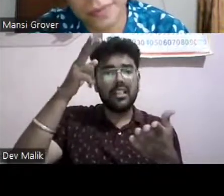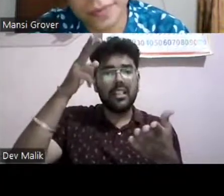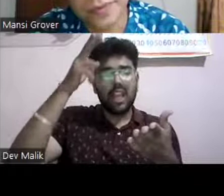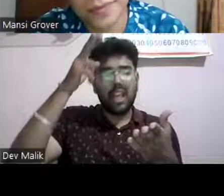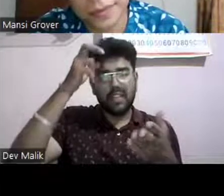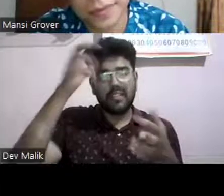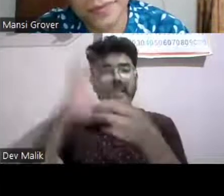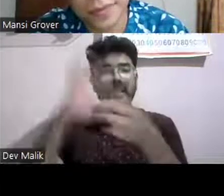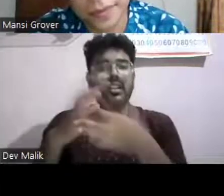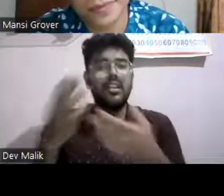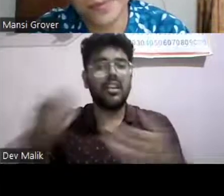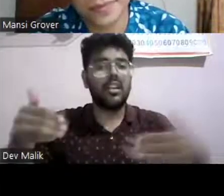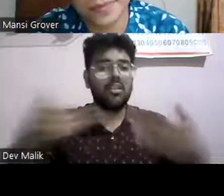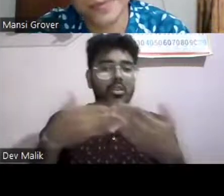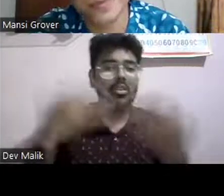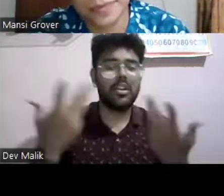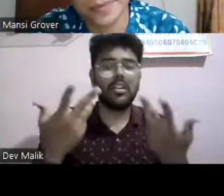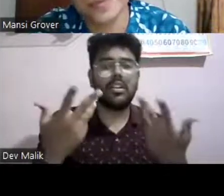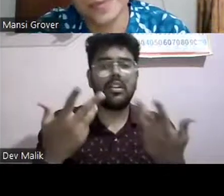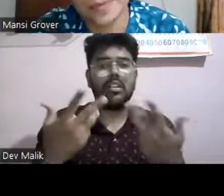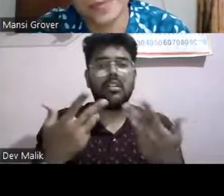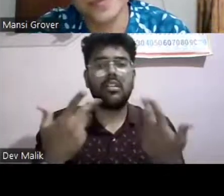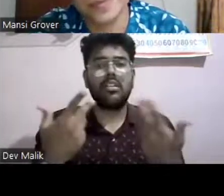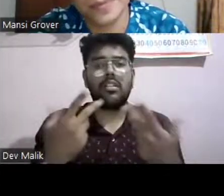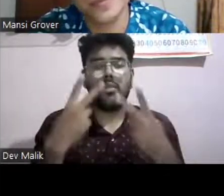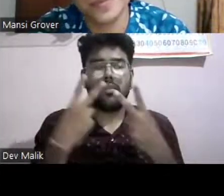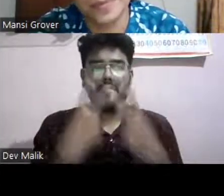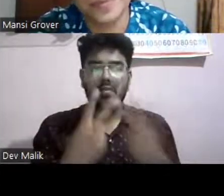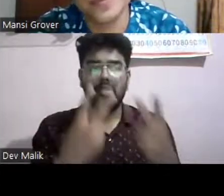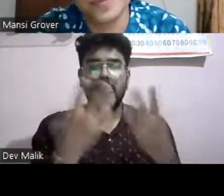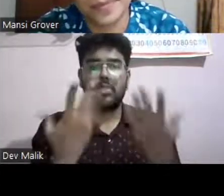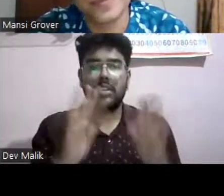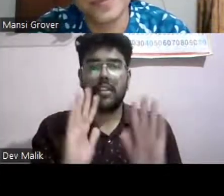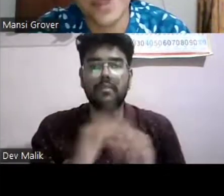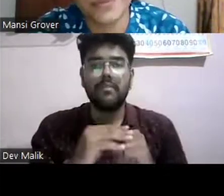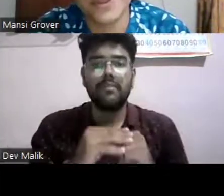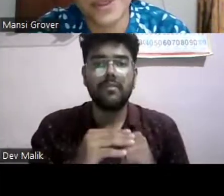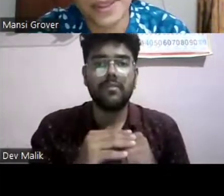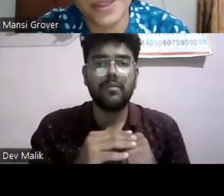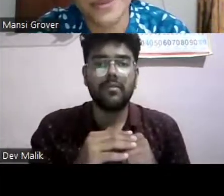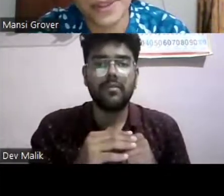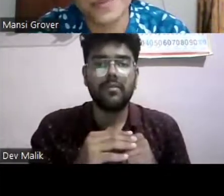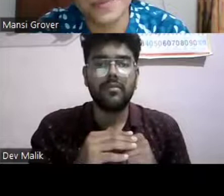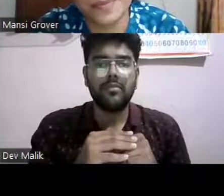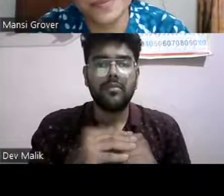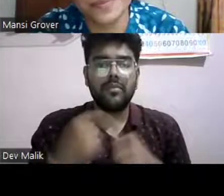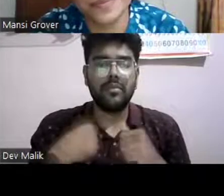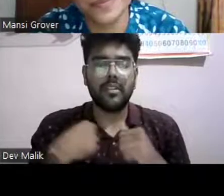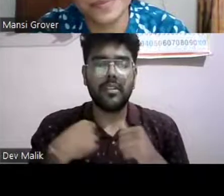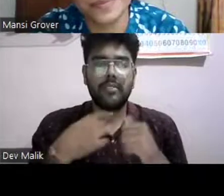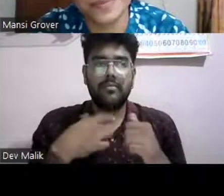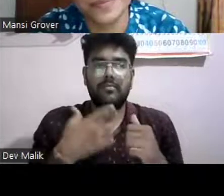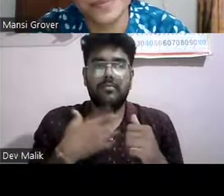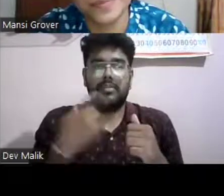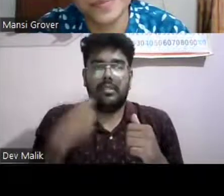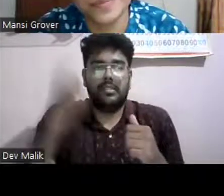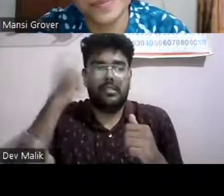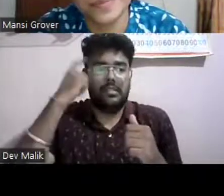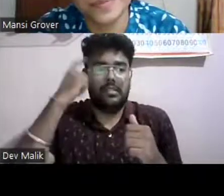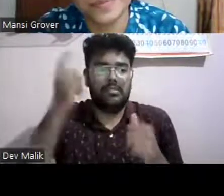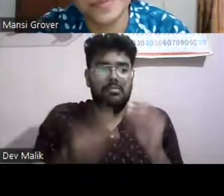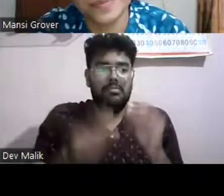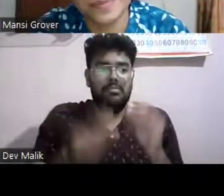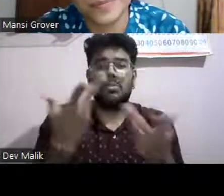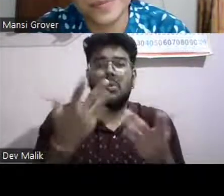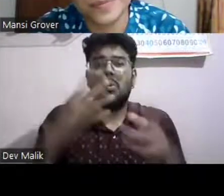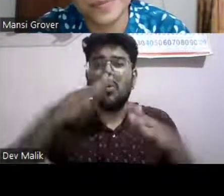the introduction of also a sense of disability in the character. So I'd be interested to know more about